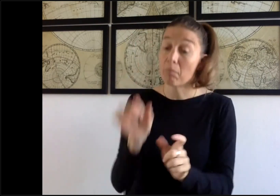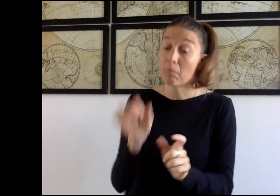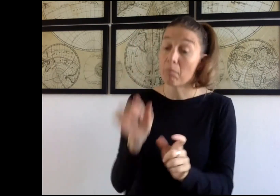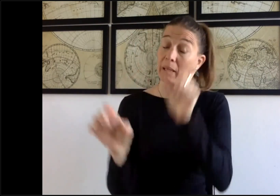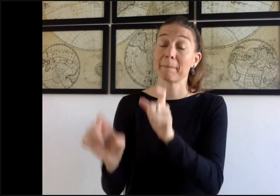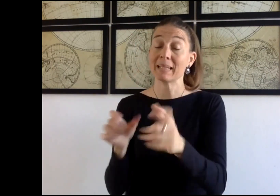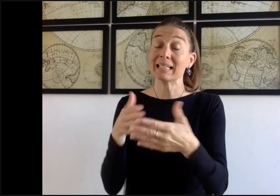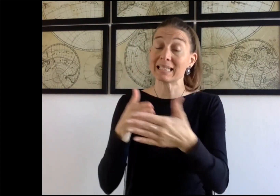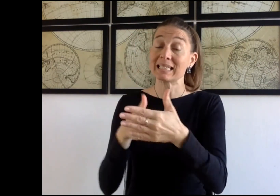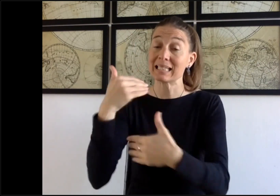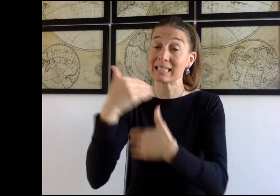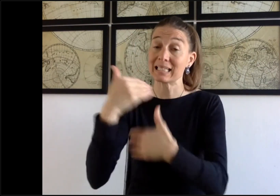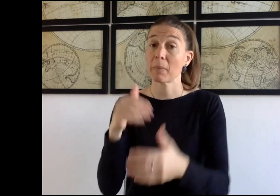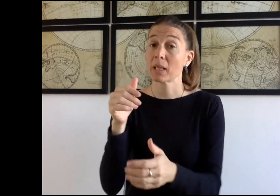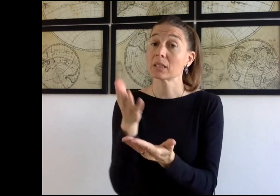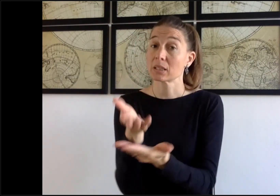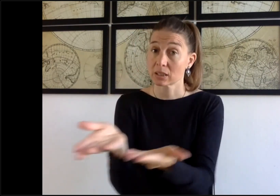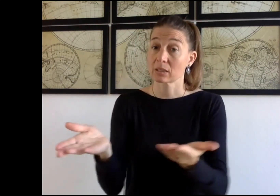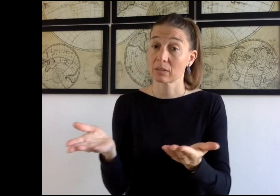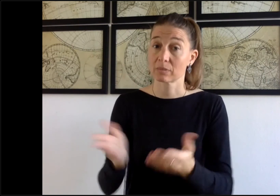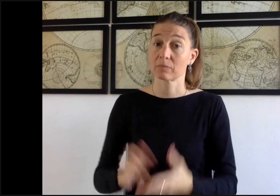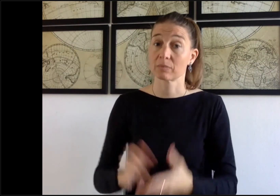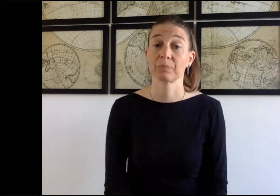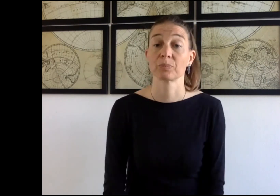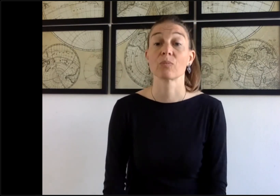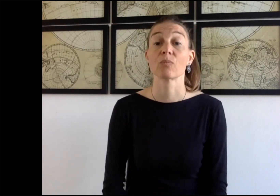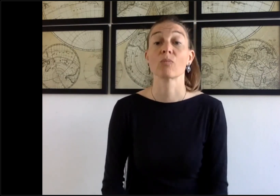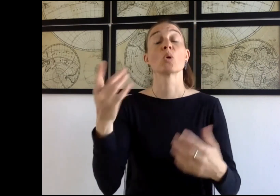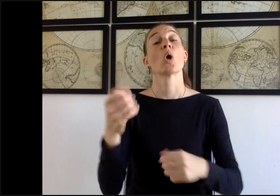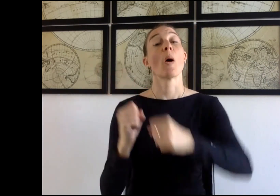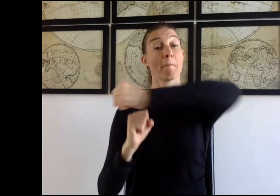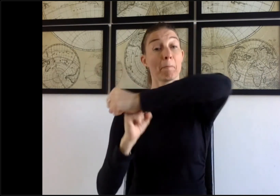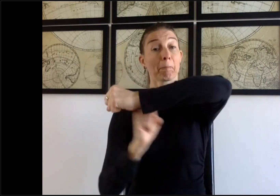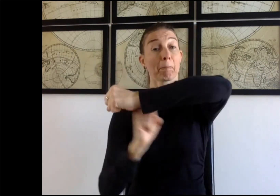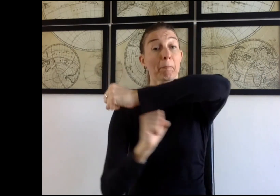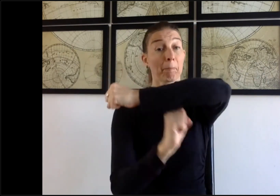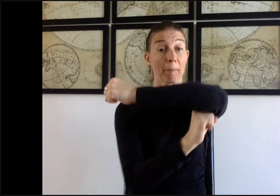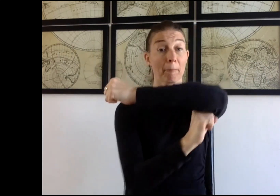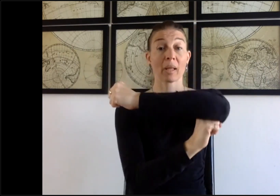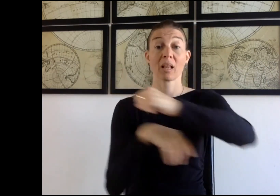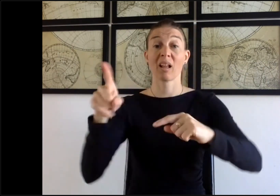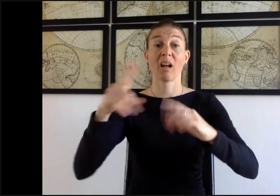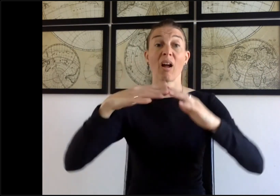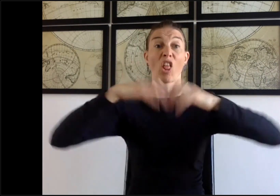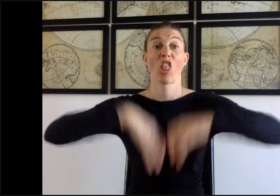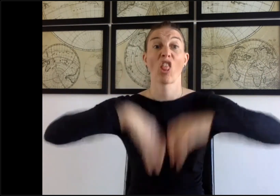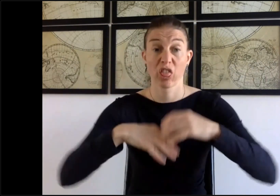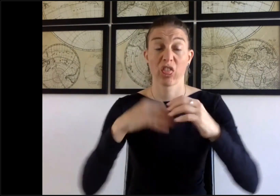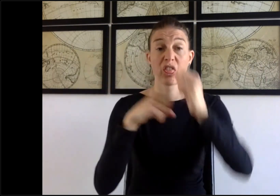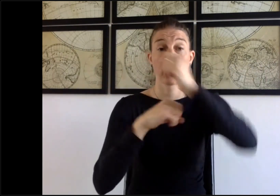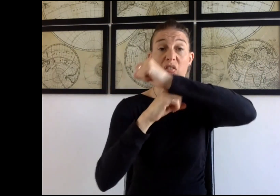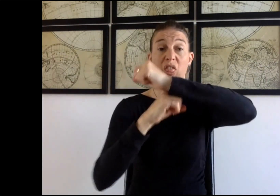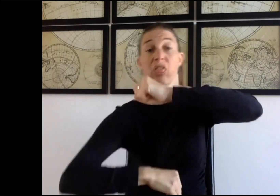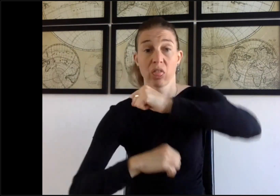the pillars will be upheld and will be supported by all the initiatives that will be coming and that we are working